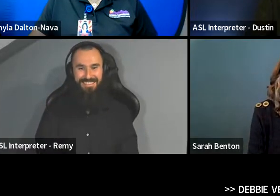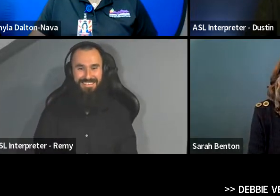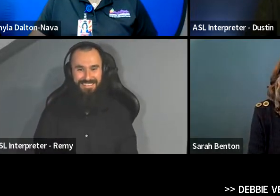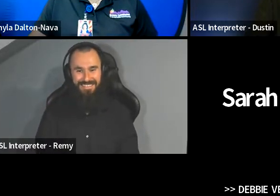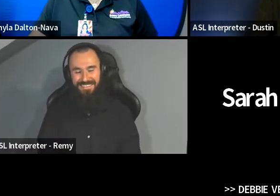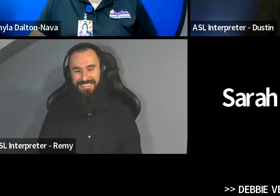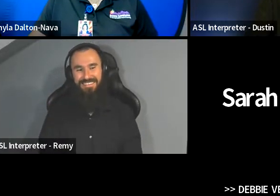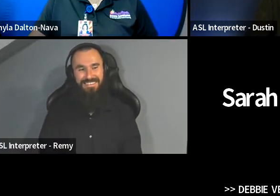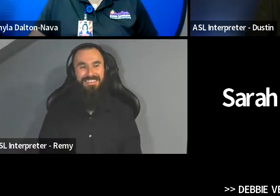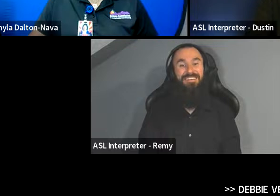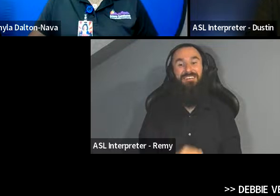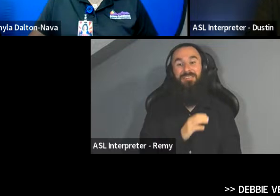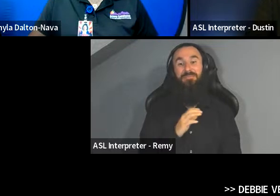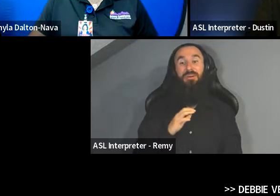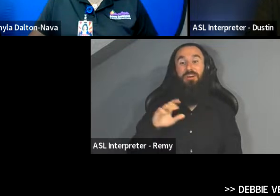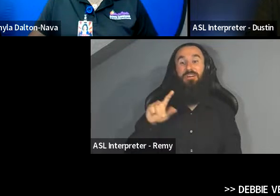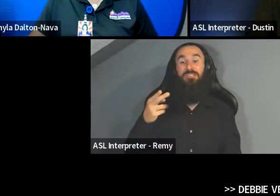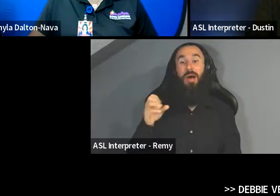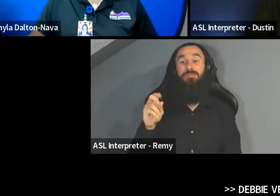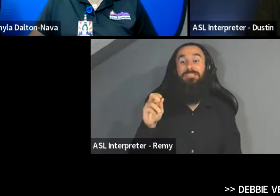here, Commissioner Thompson,